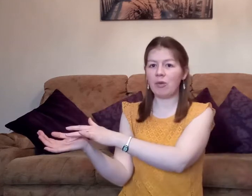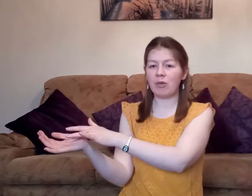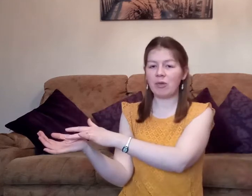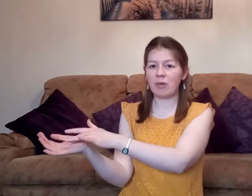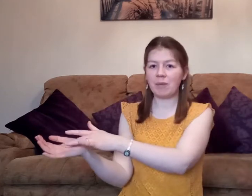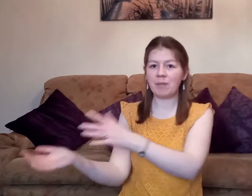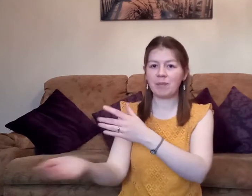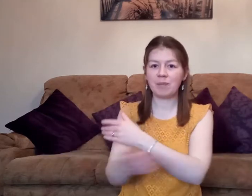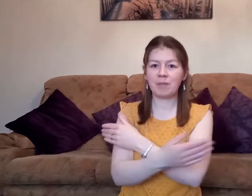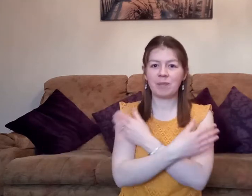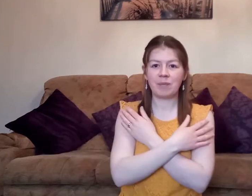close.